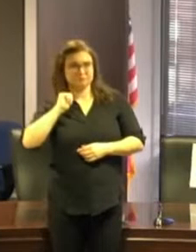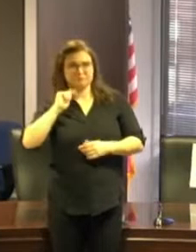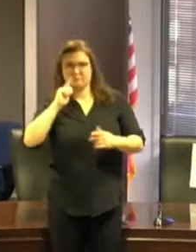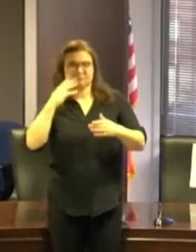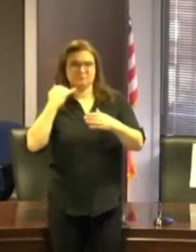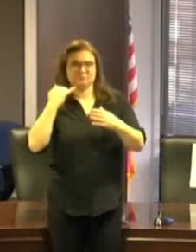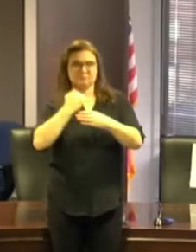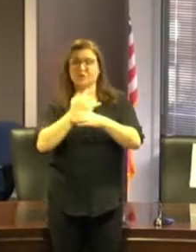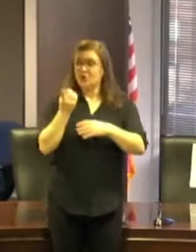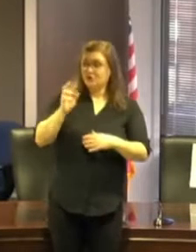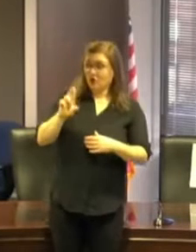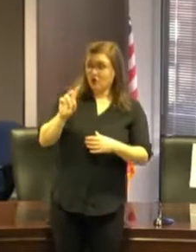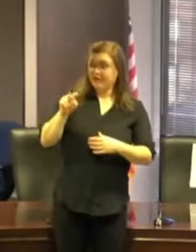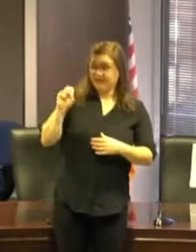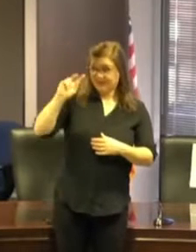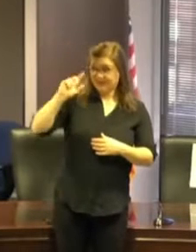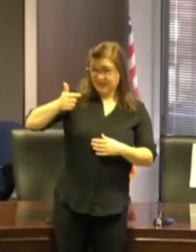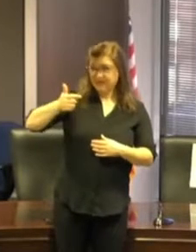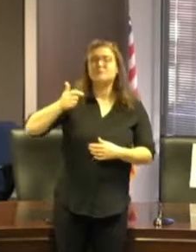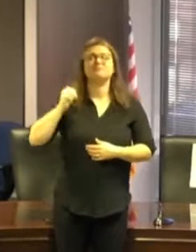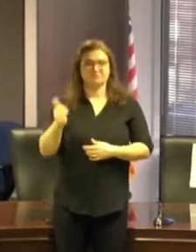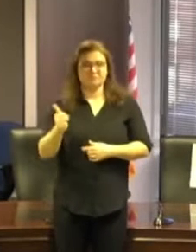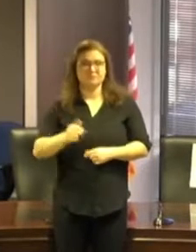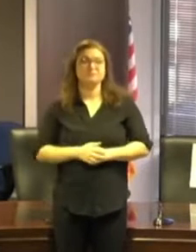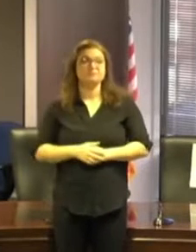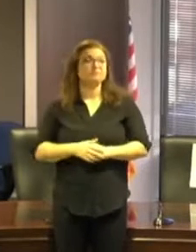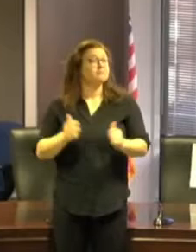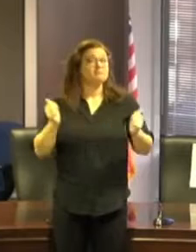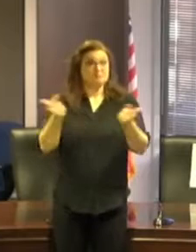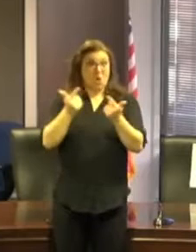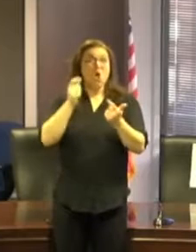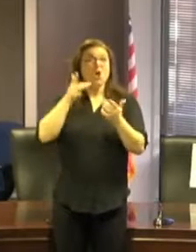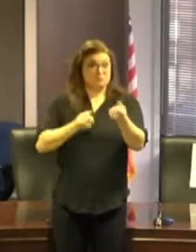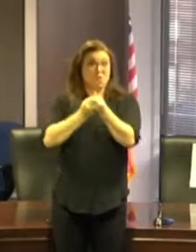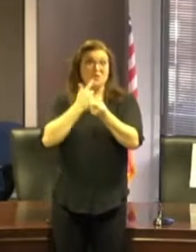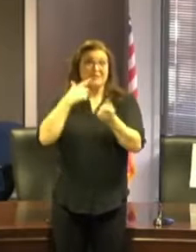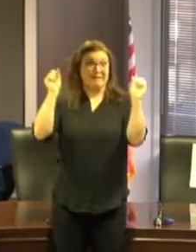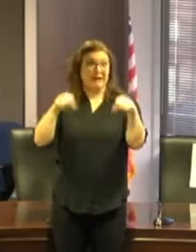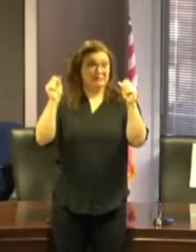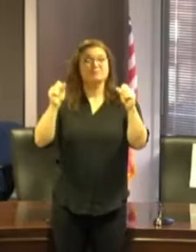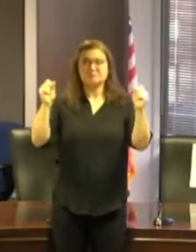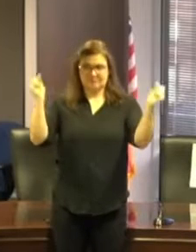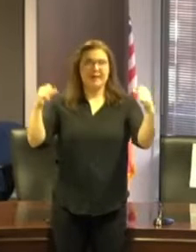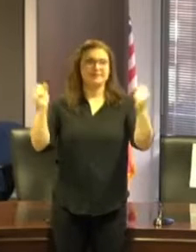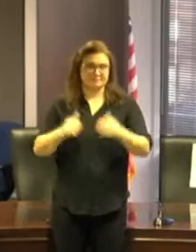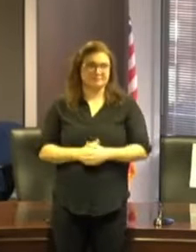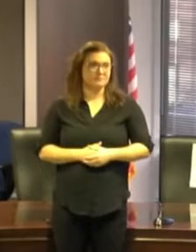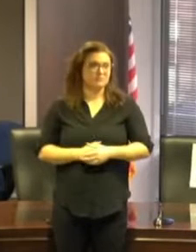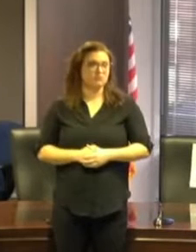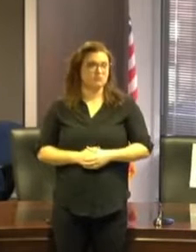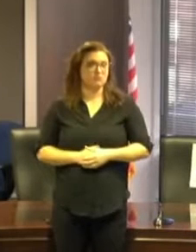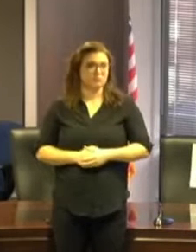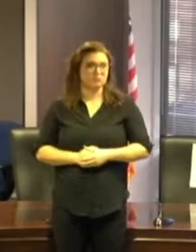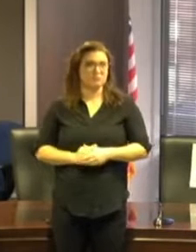Dr. Davis seconded that motion. All in favor say aye. Aye. Aye. Aye.